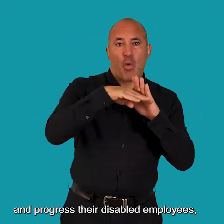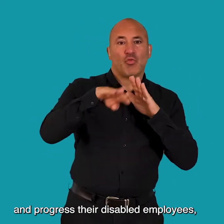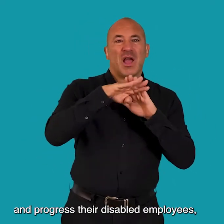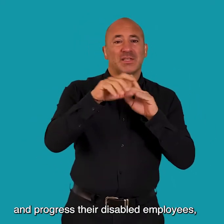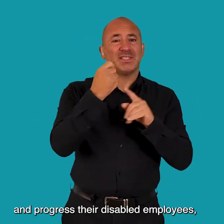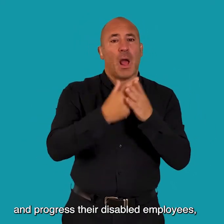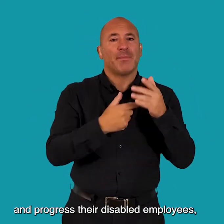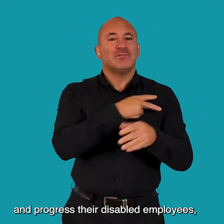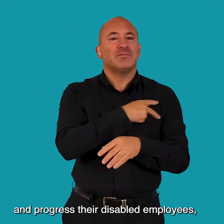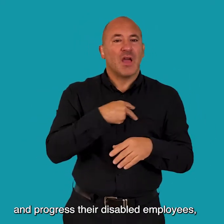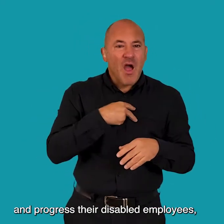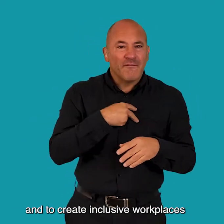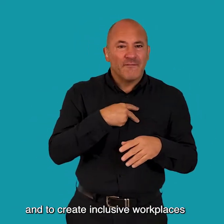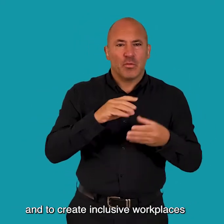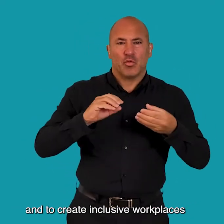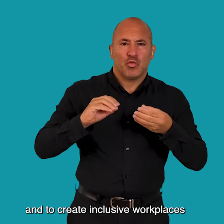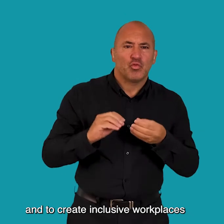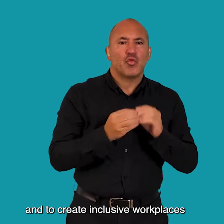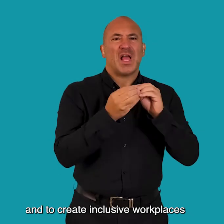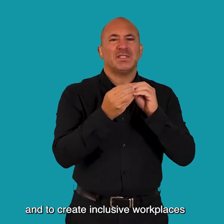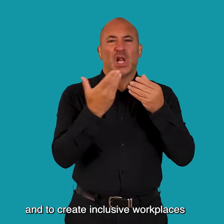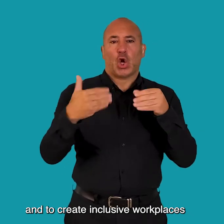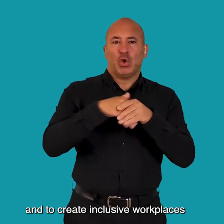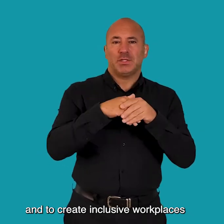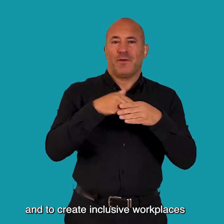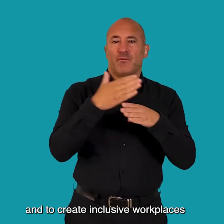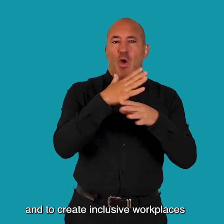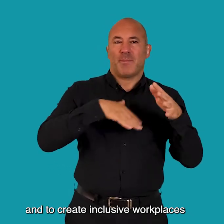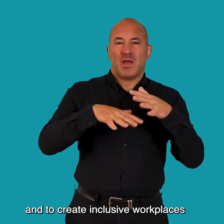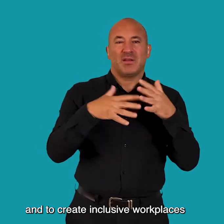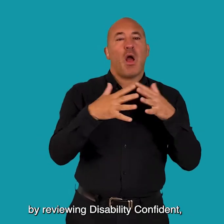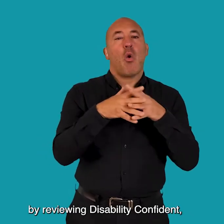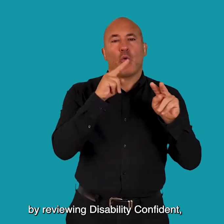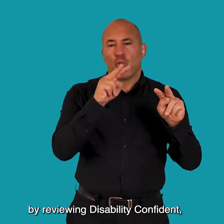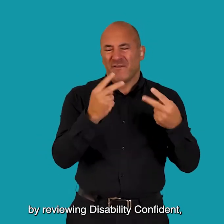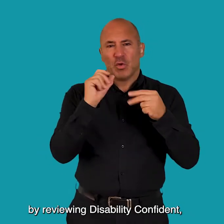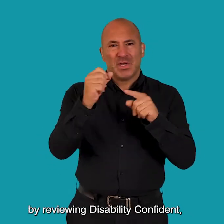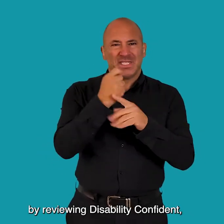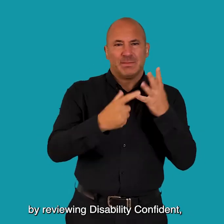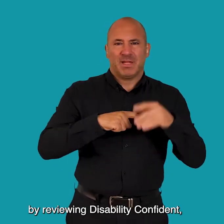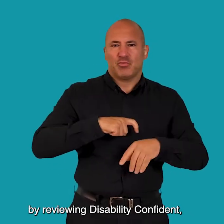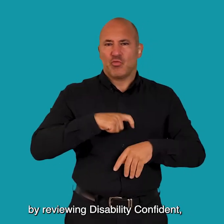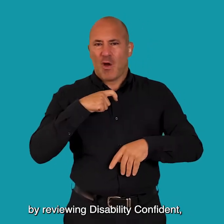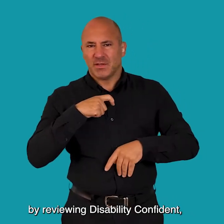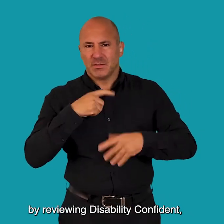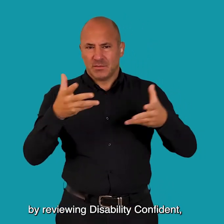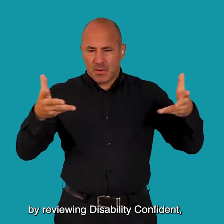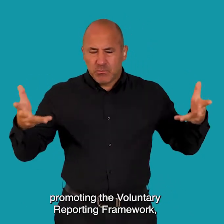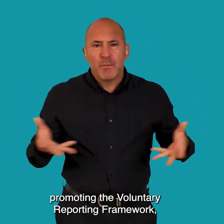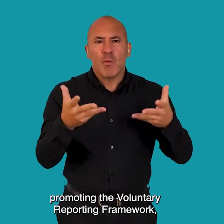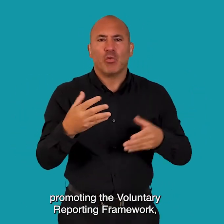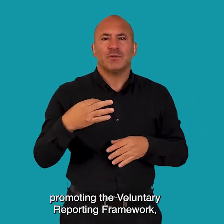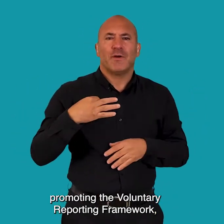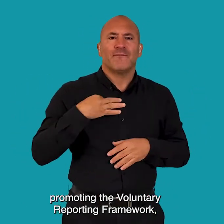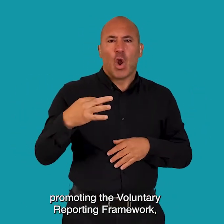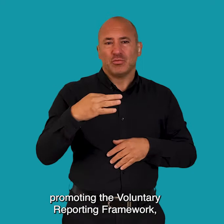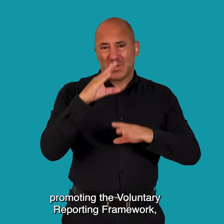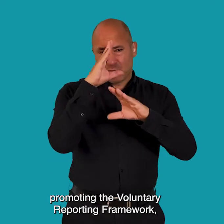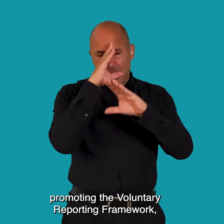disabled employees, and to create inclusive workplaces by reviewing Disability Confident, promoting the voluntary